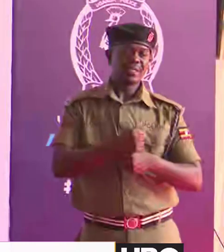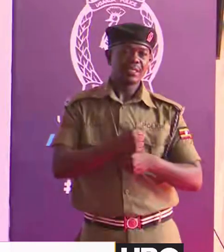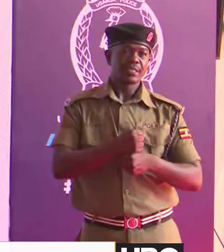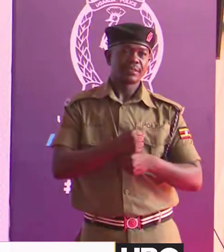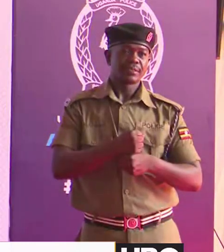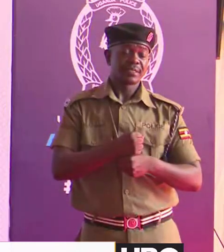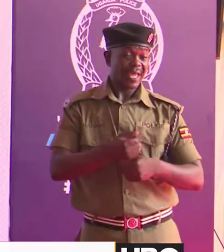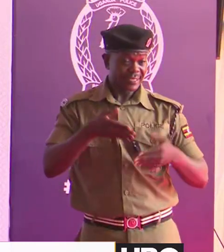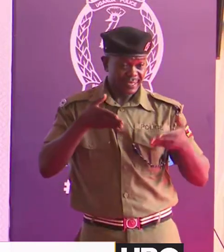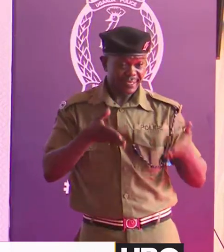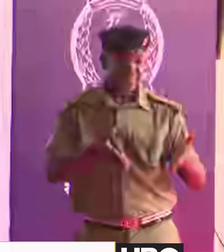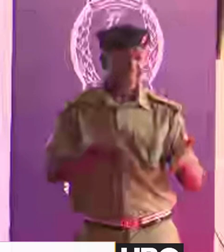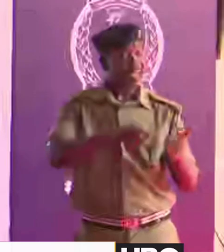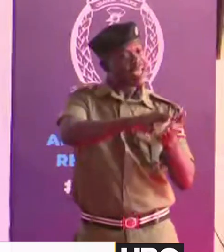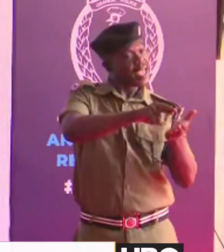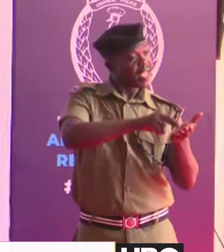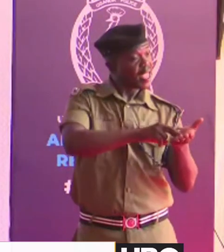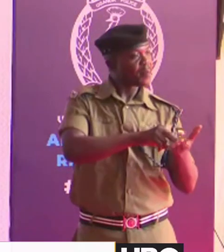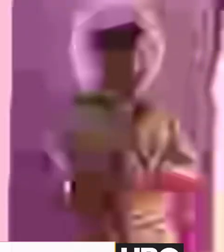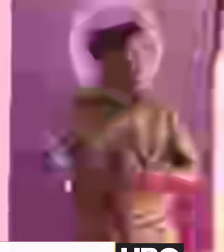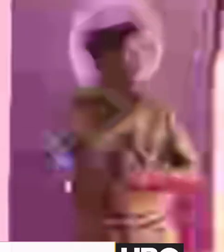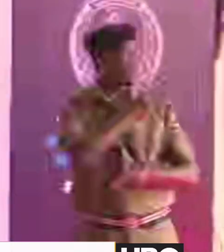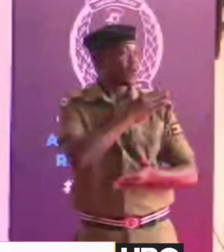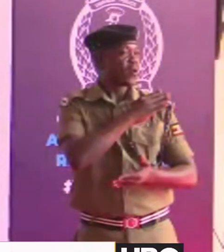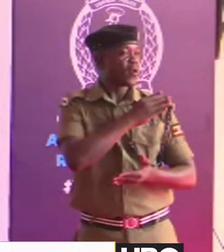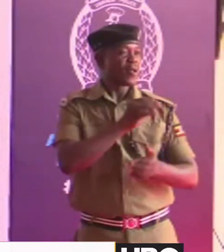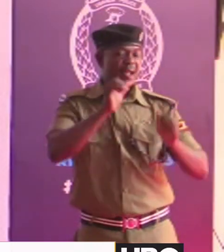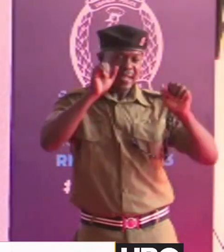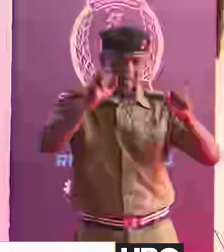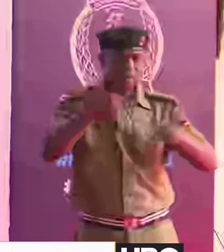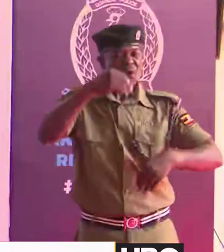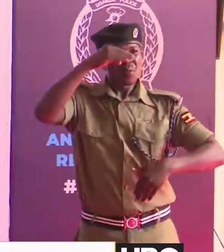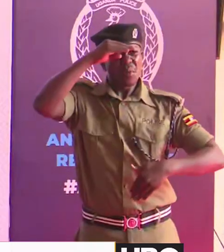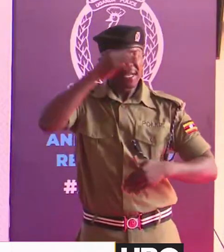reported complaints that enable us to compile annual crime reports.